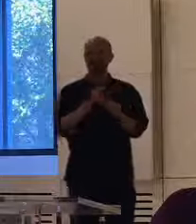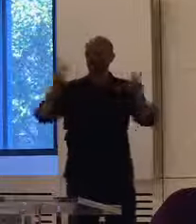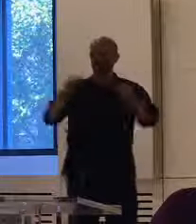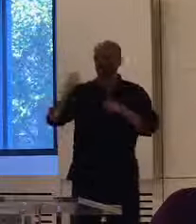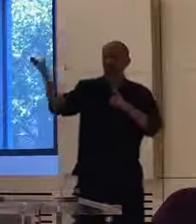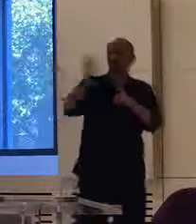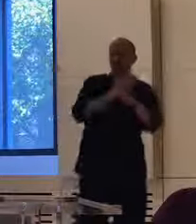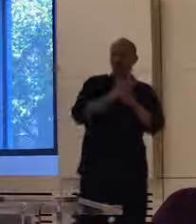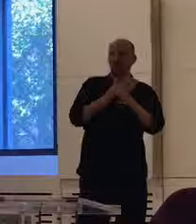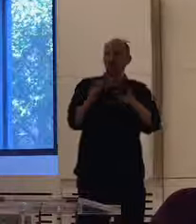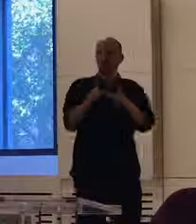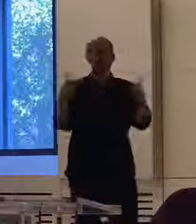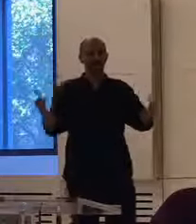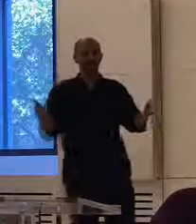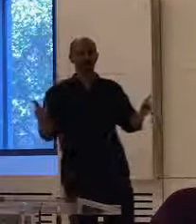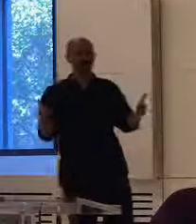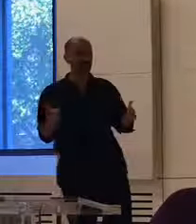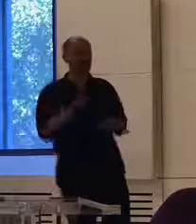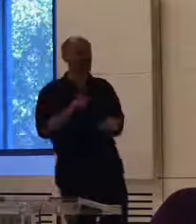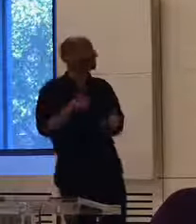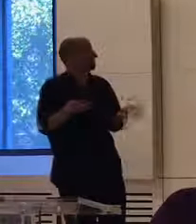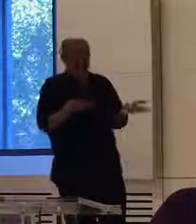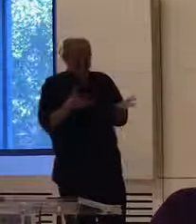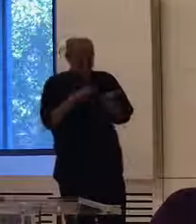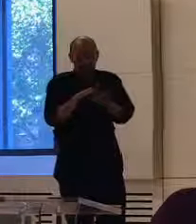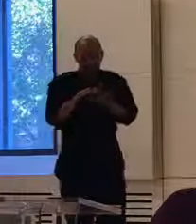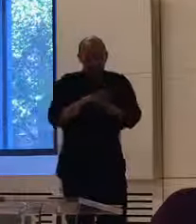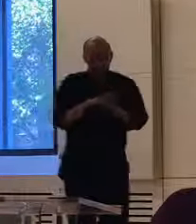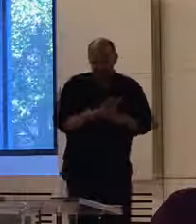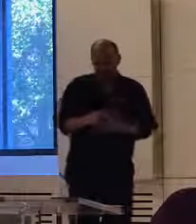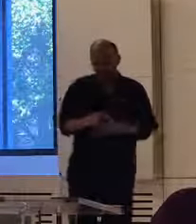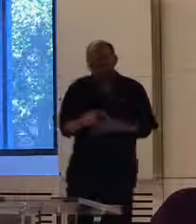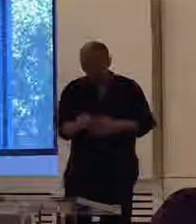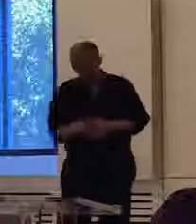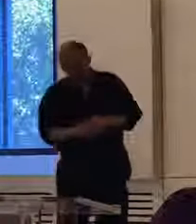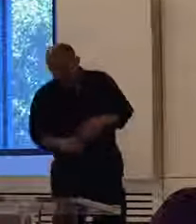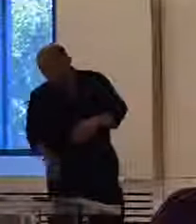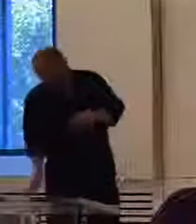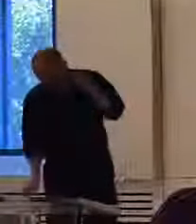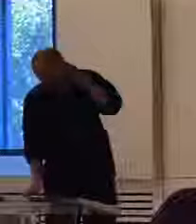So I've talked about first language. What does that mean?